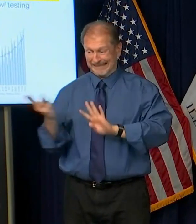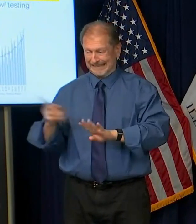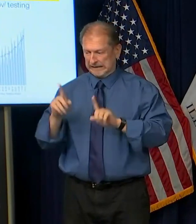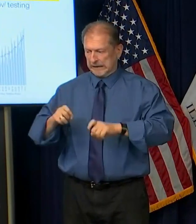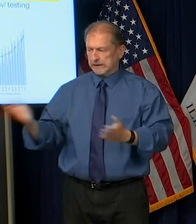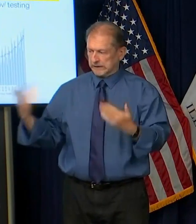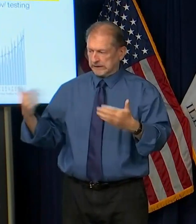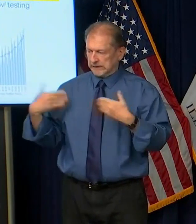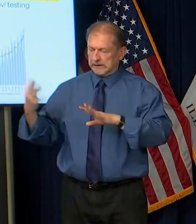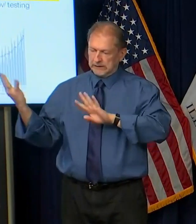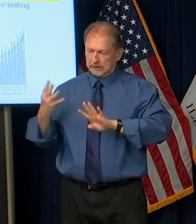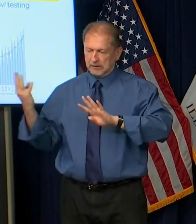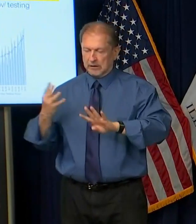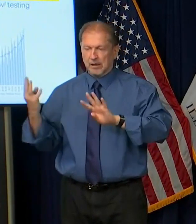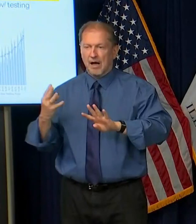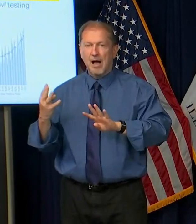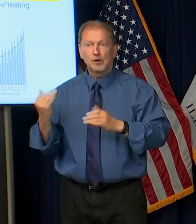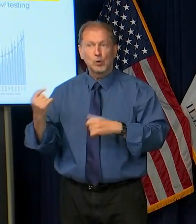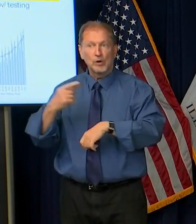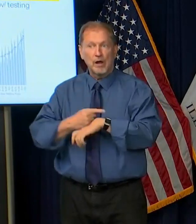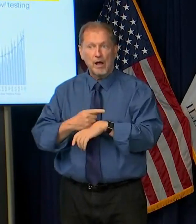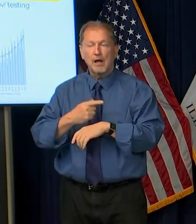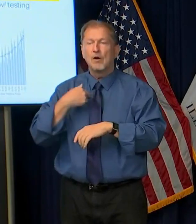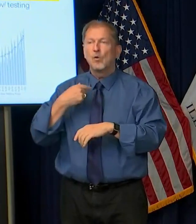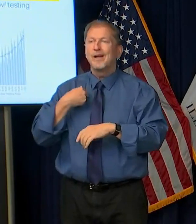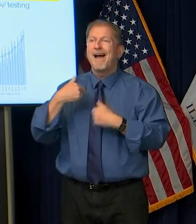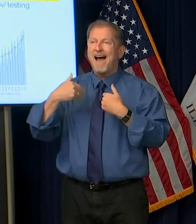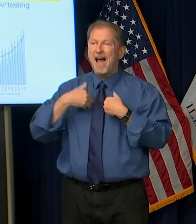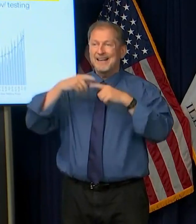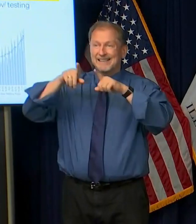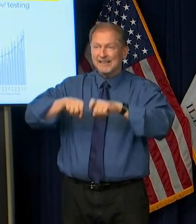our testing rate with